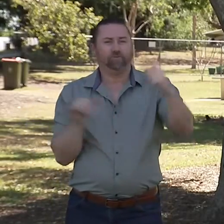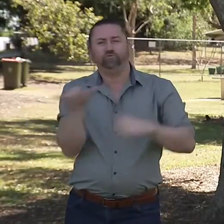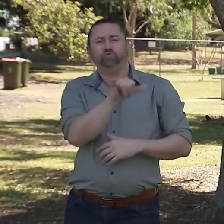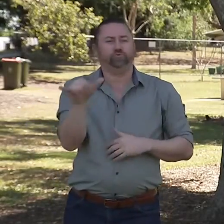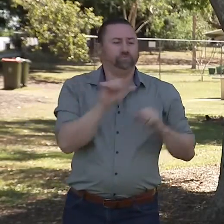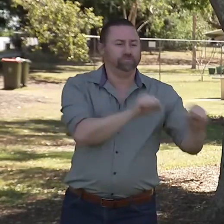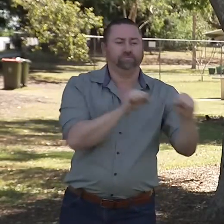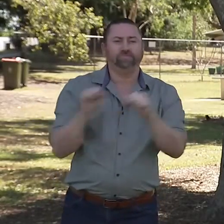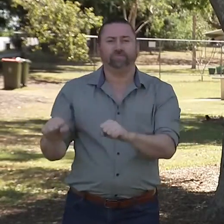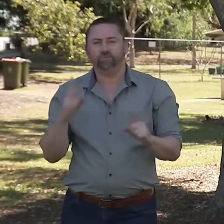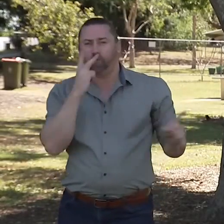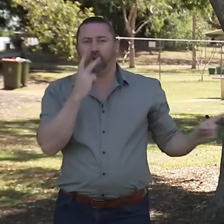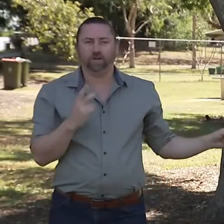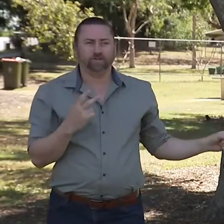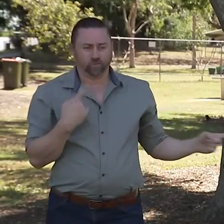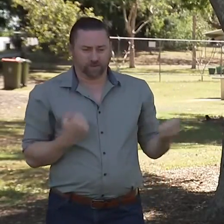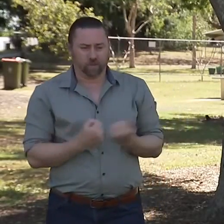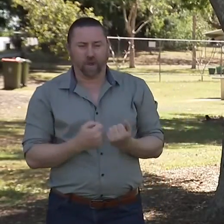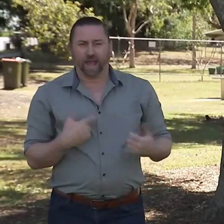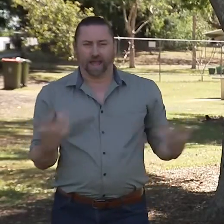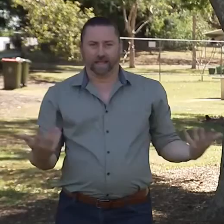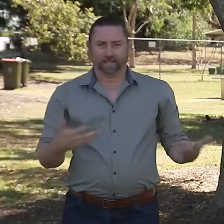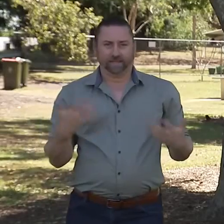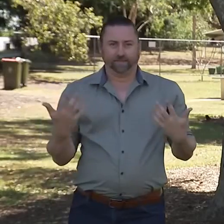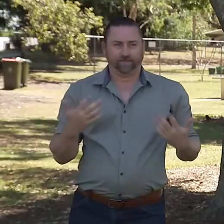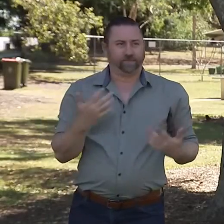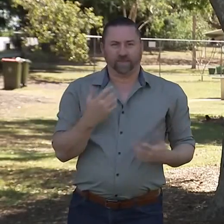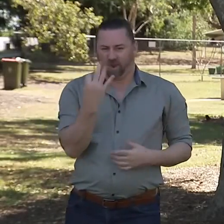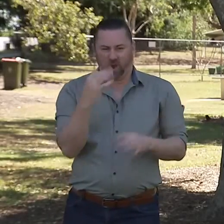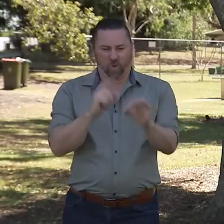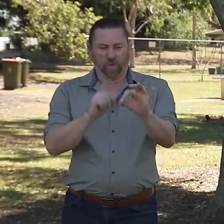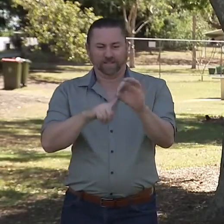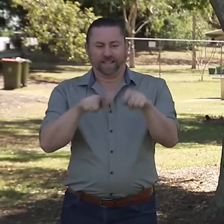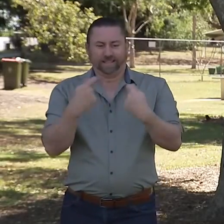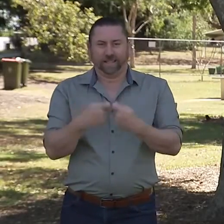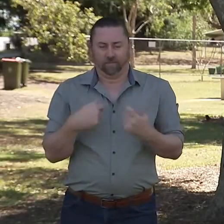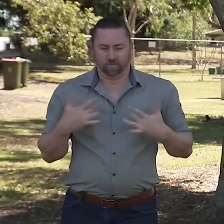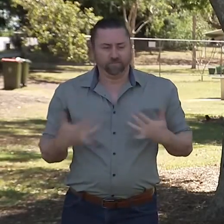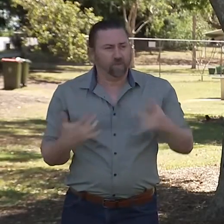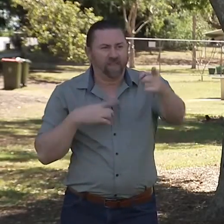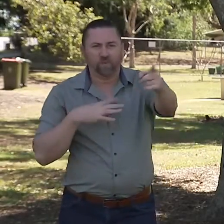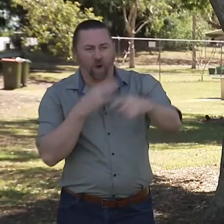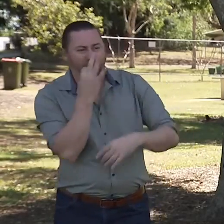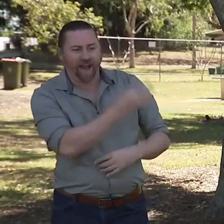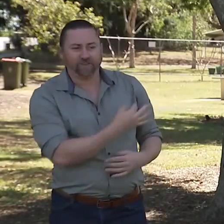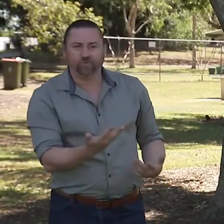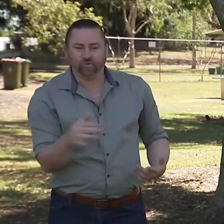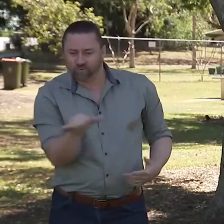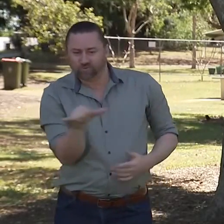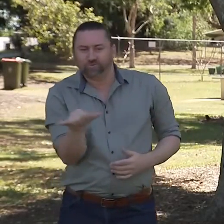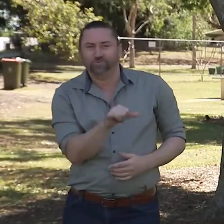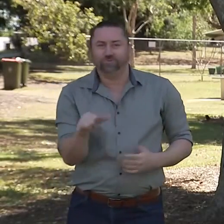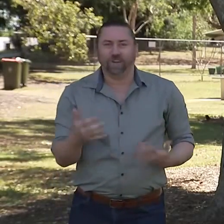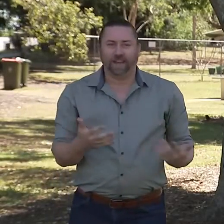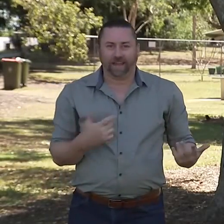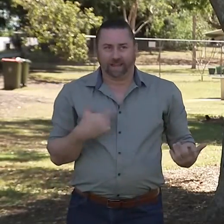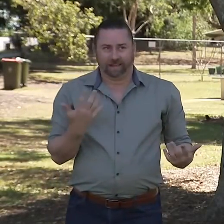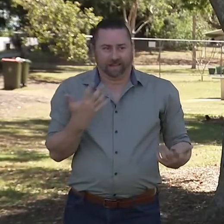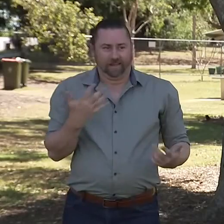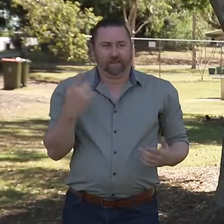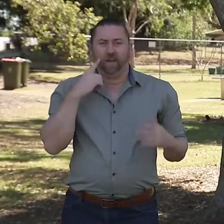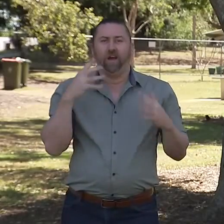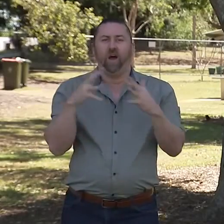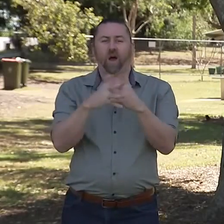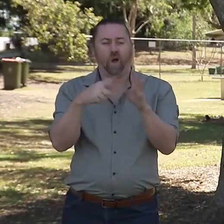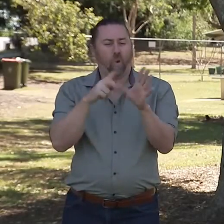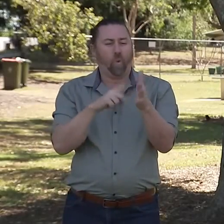you backing? Who am I backing? Well, there's not a Queensland team, That's what I'm asking. so I'll back Wayne